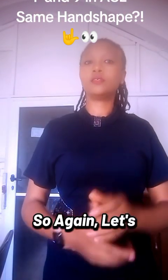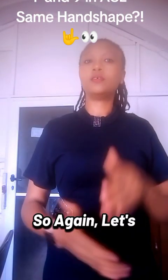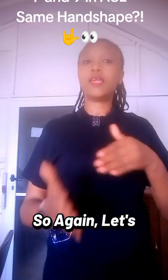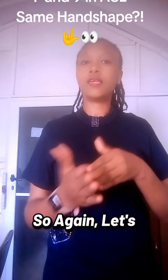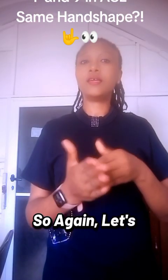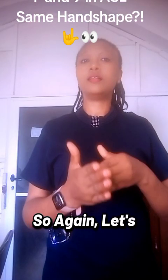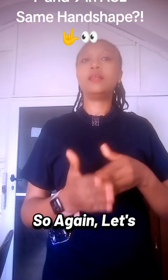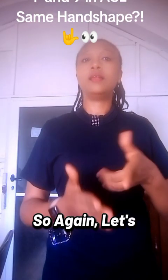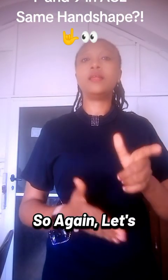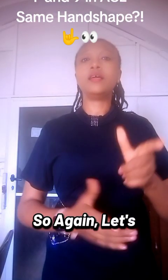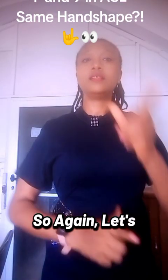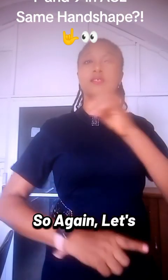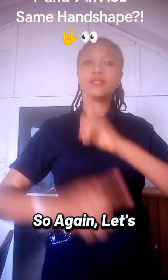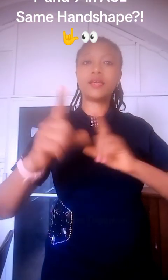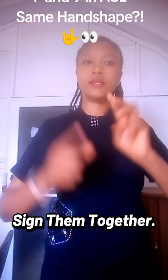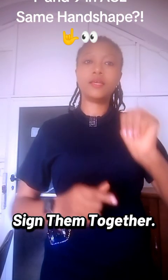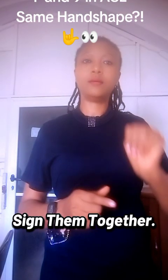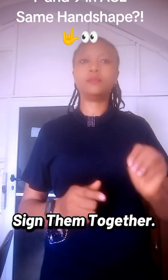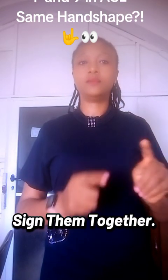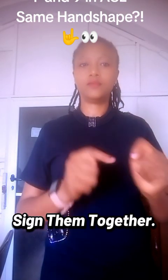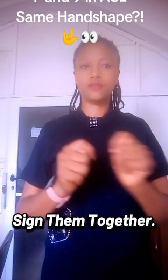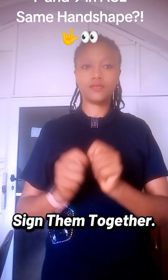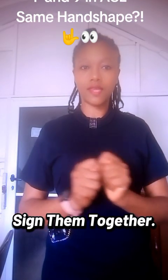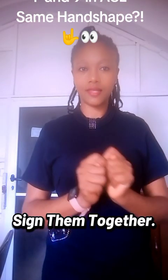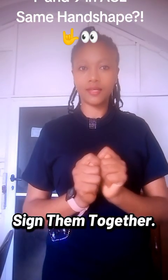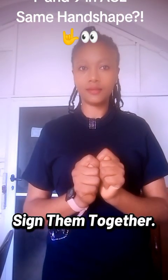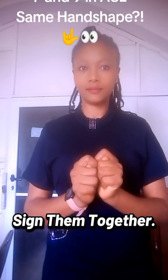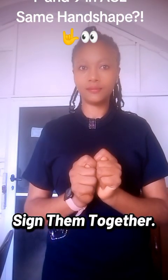So again, let's sign them together.